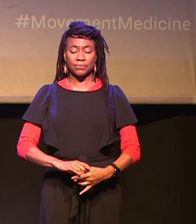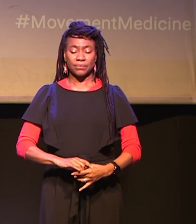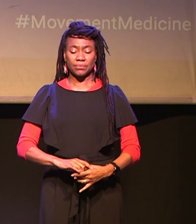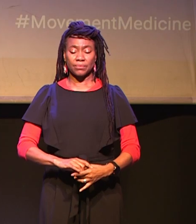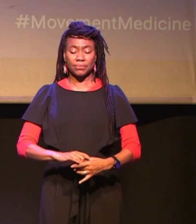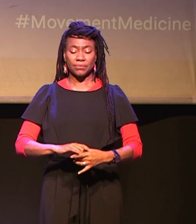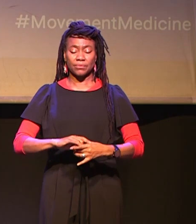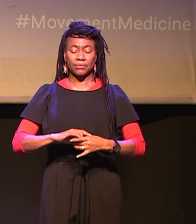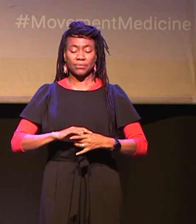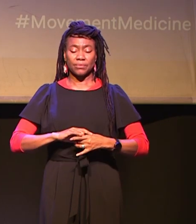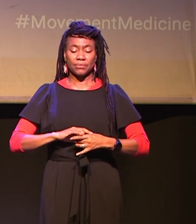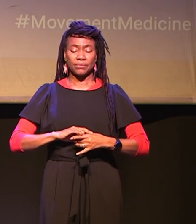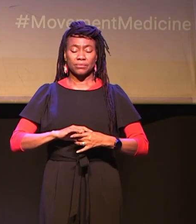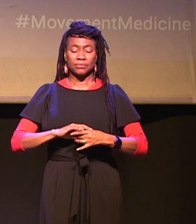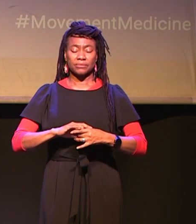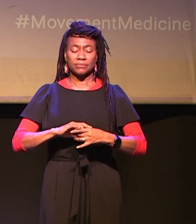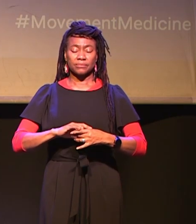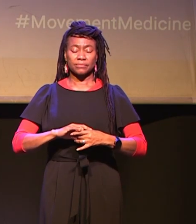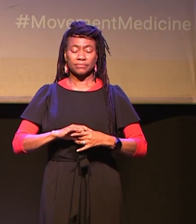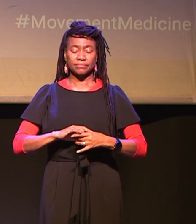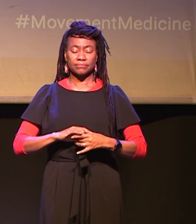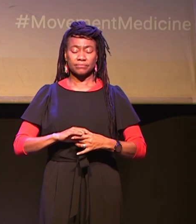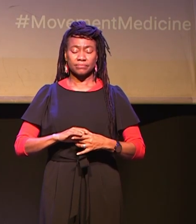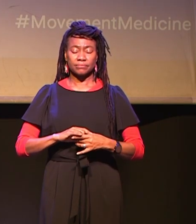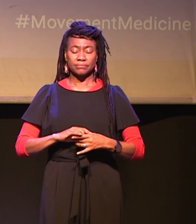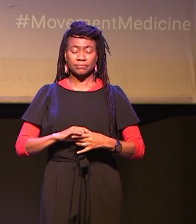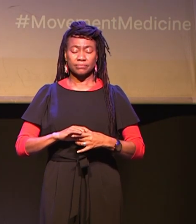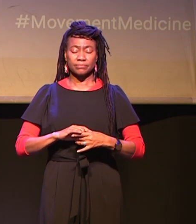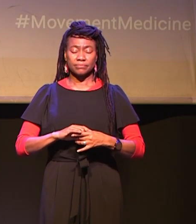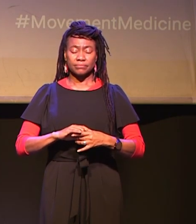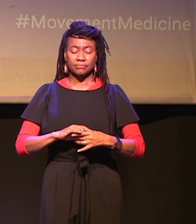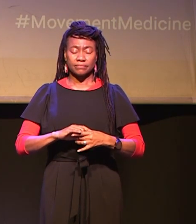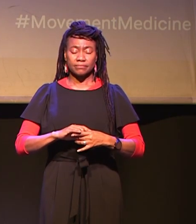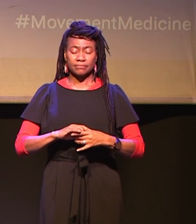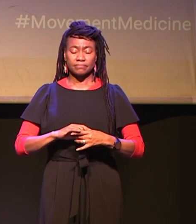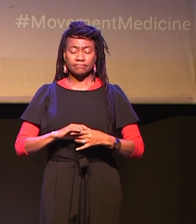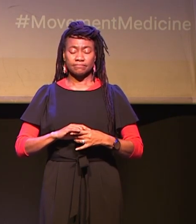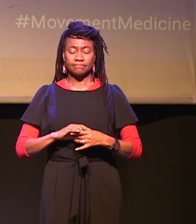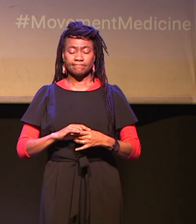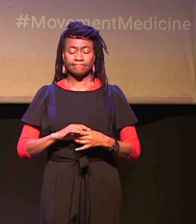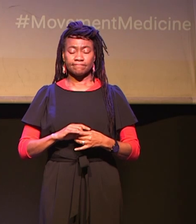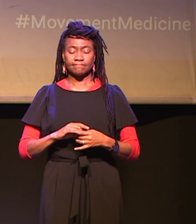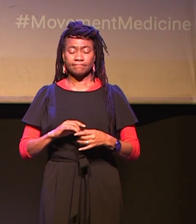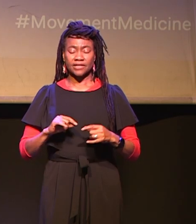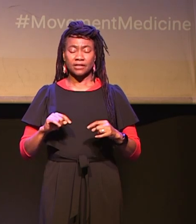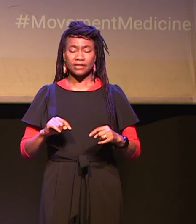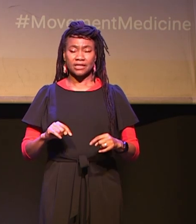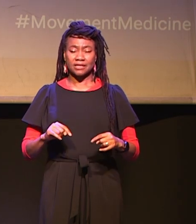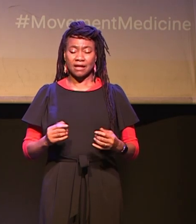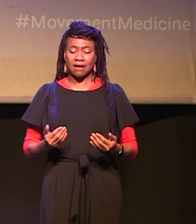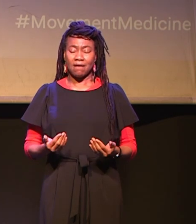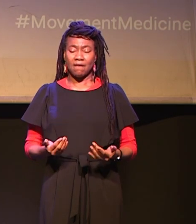and to your front body, feeling yourself on the edge of this moment, this time, feeling your